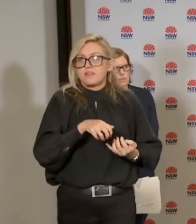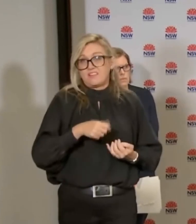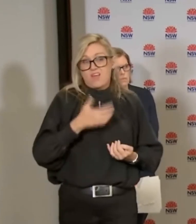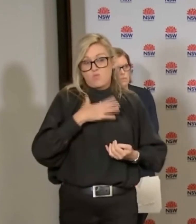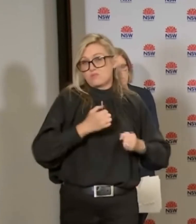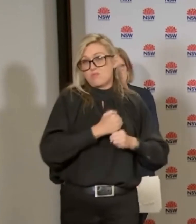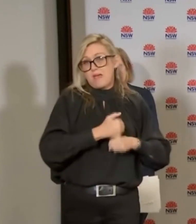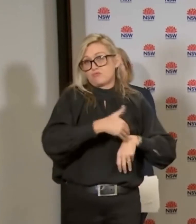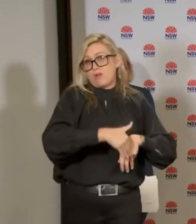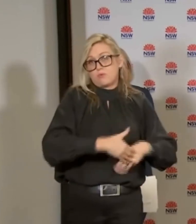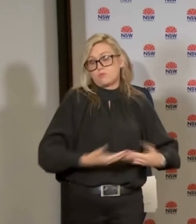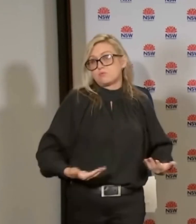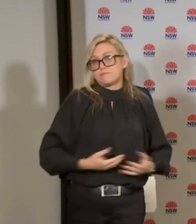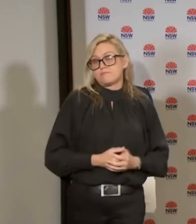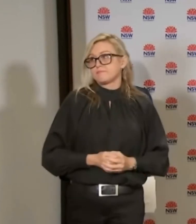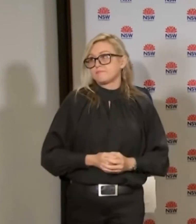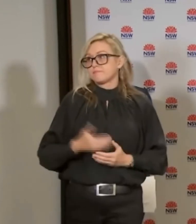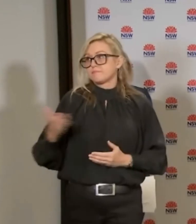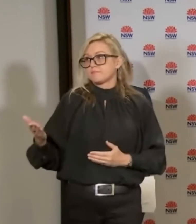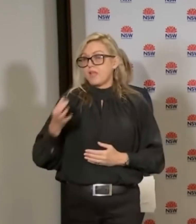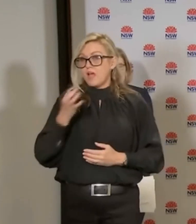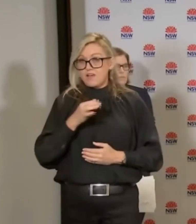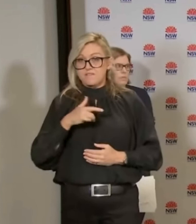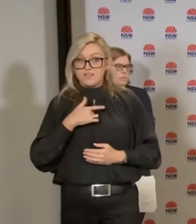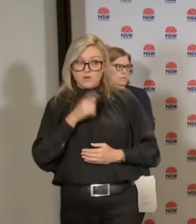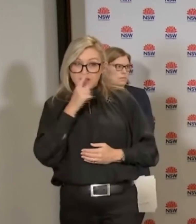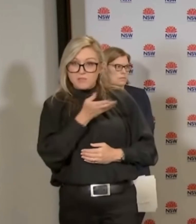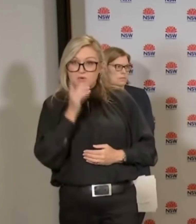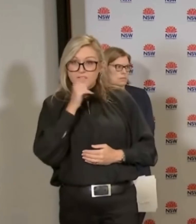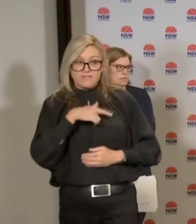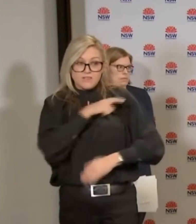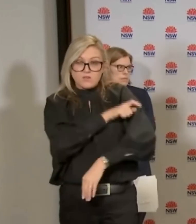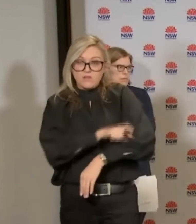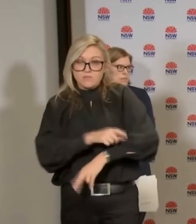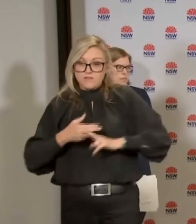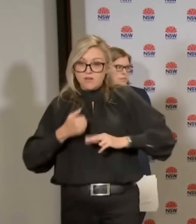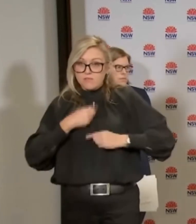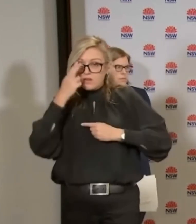grief. Premier, do people have confidence handing over their personal data to the government?